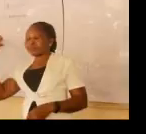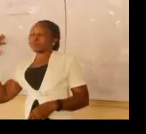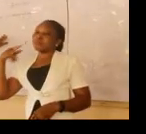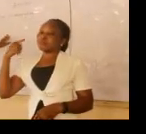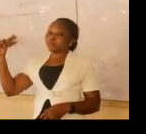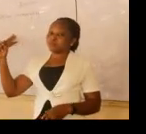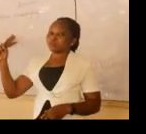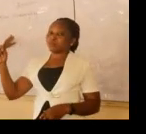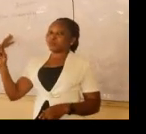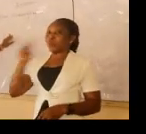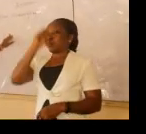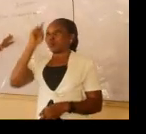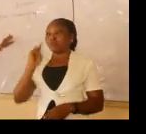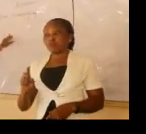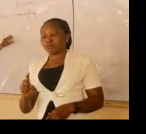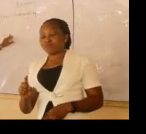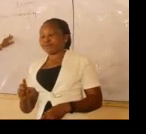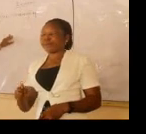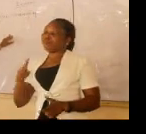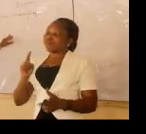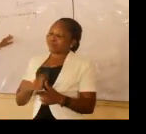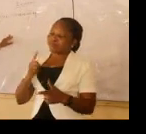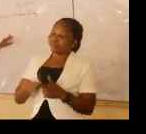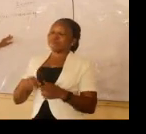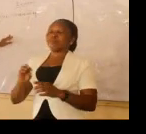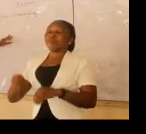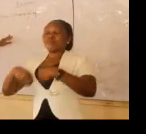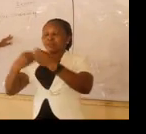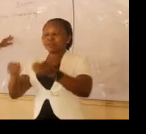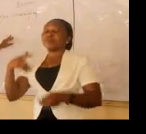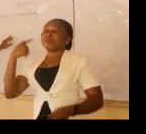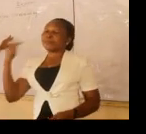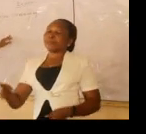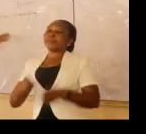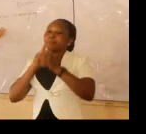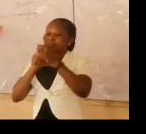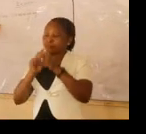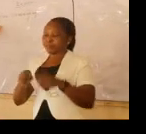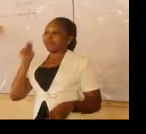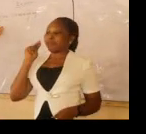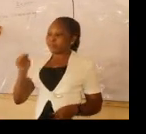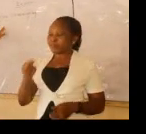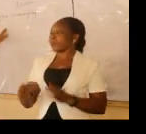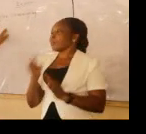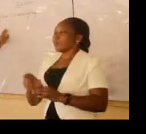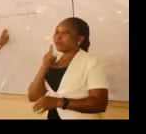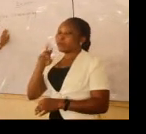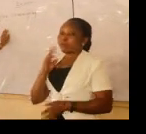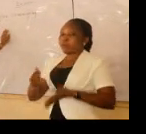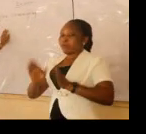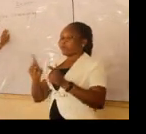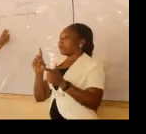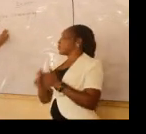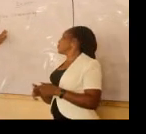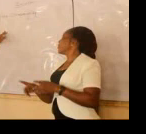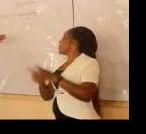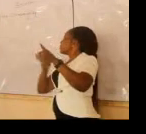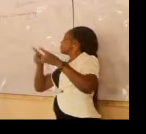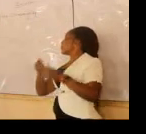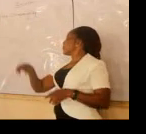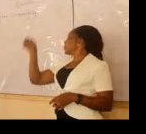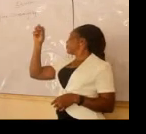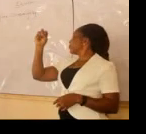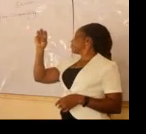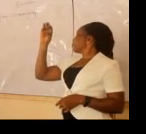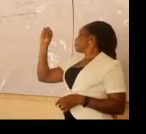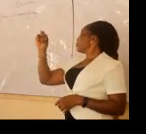question, and the other one is to give the answer required. Now, if you're asked to define sovereignty, you're asked to